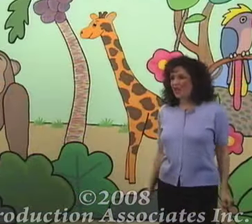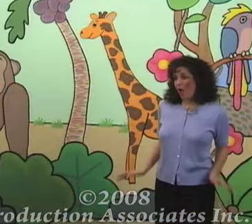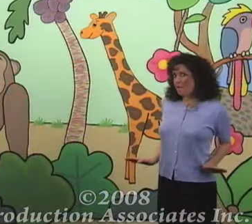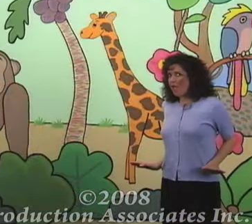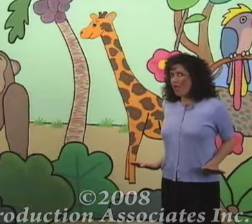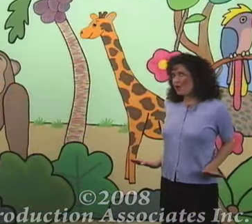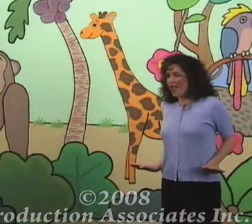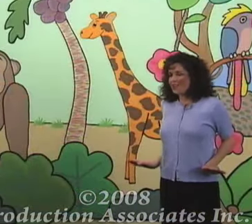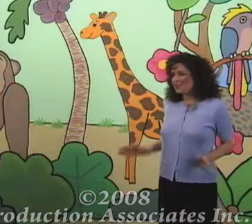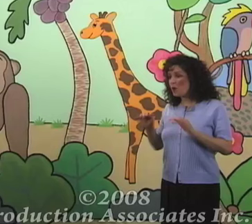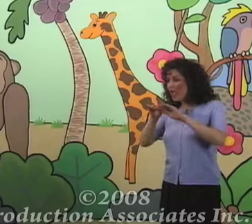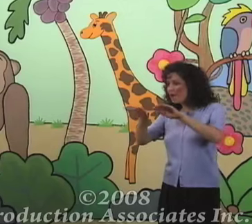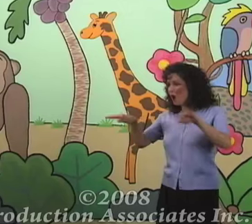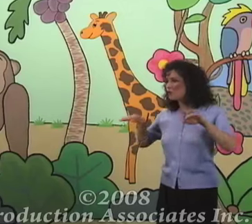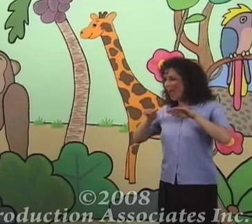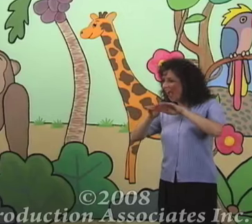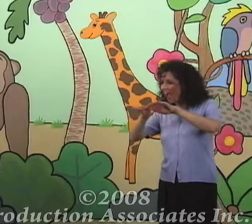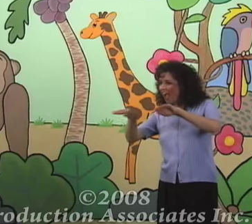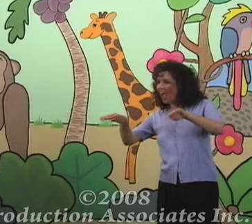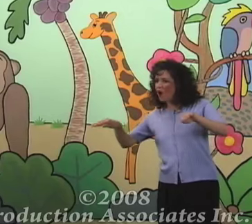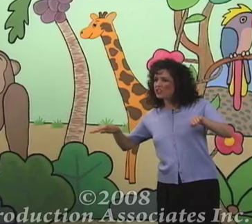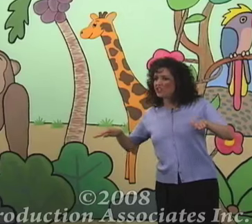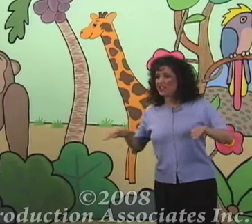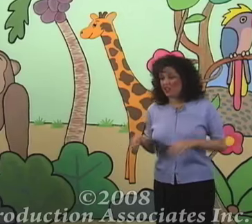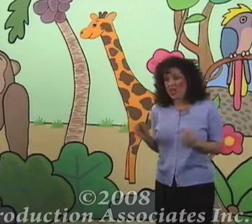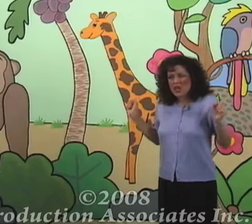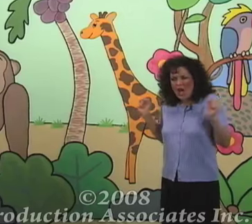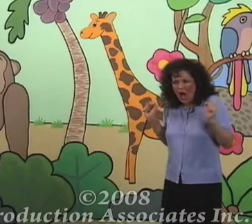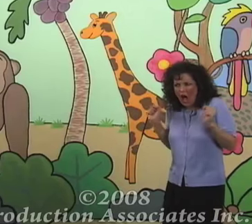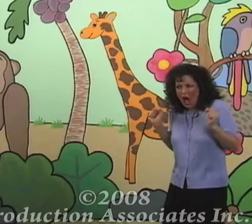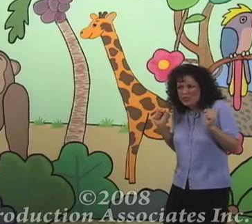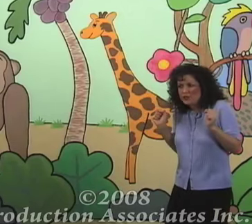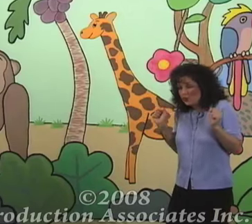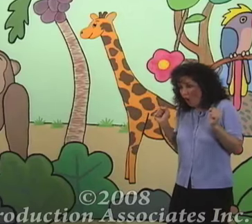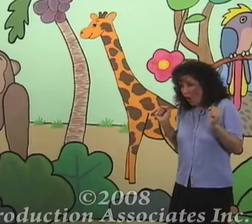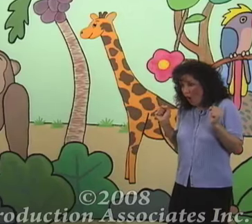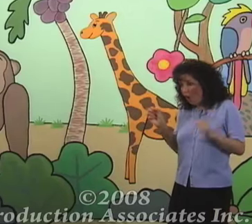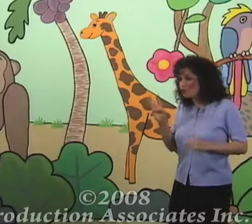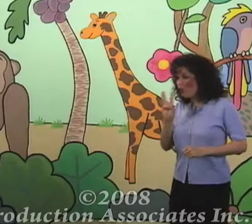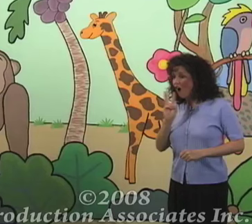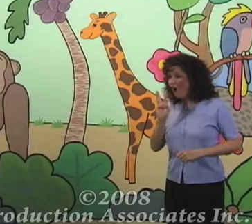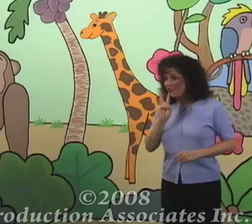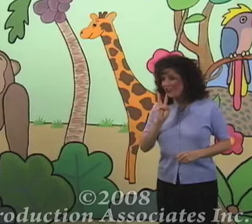Penguins swim around in ice-cold water,